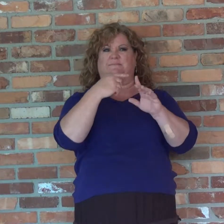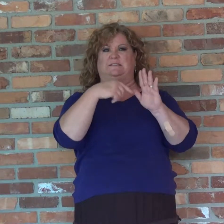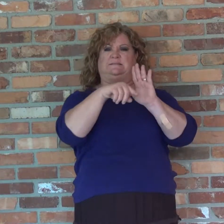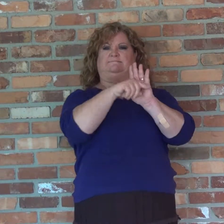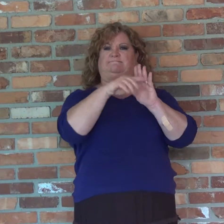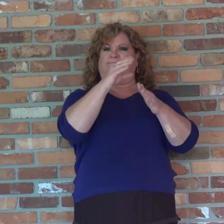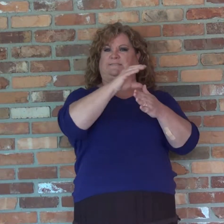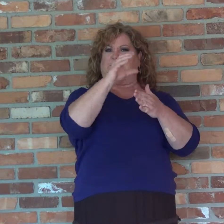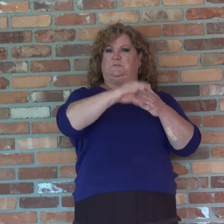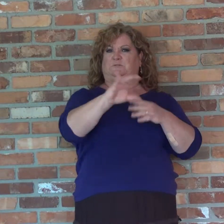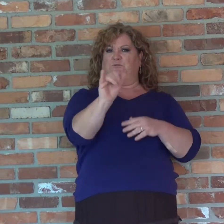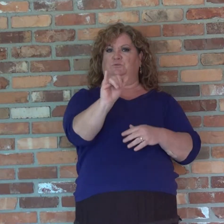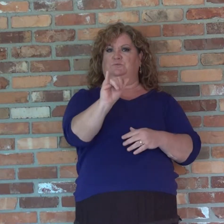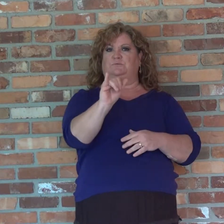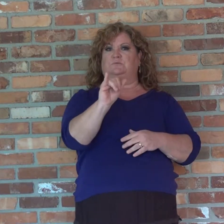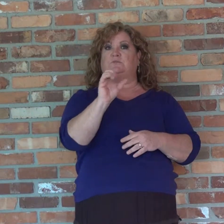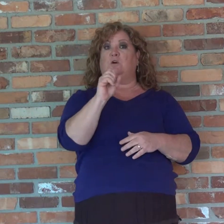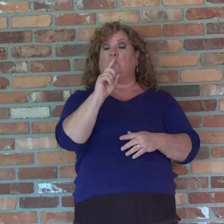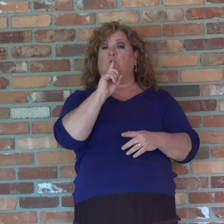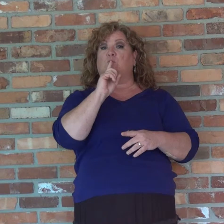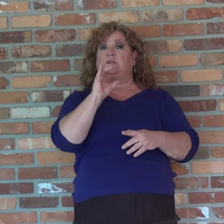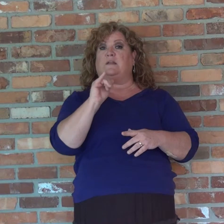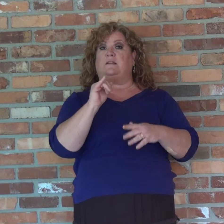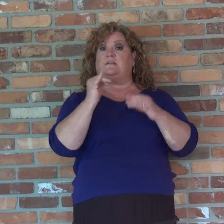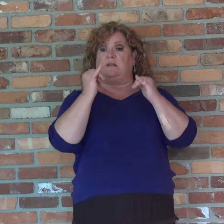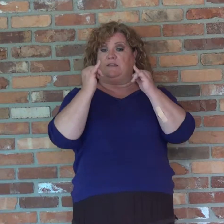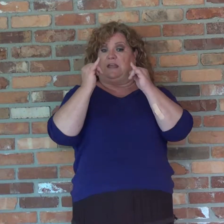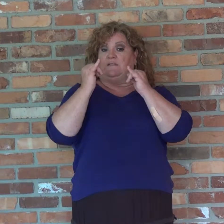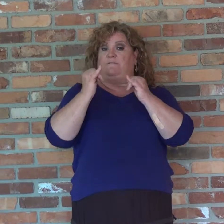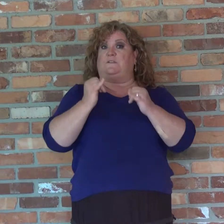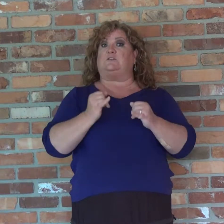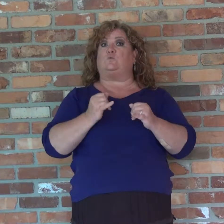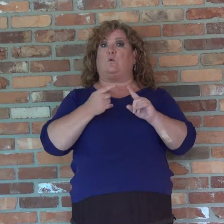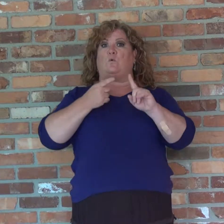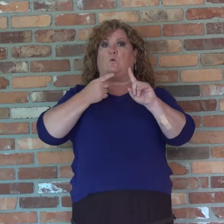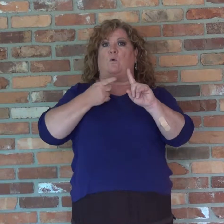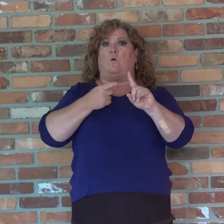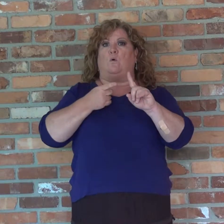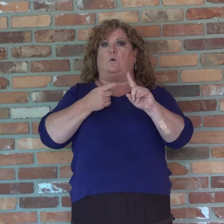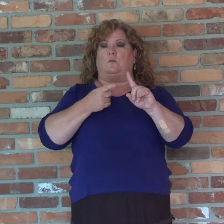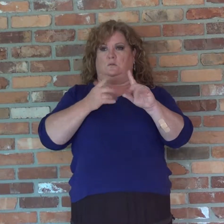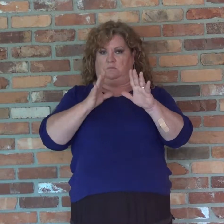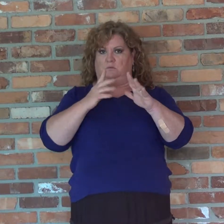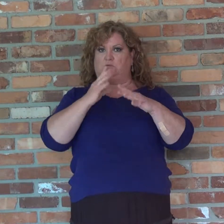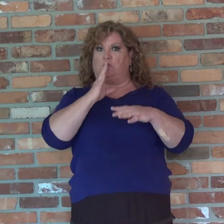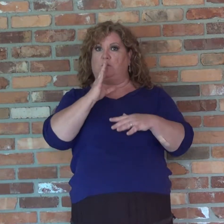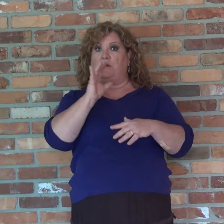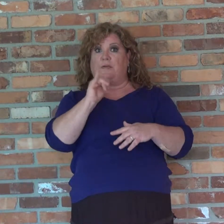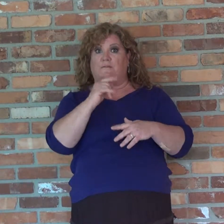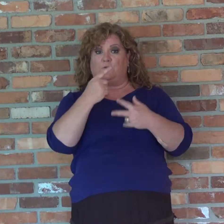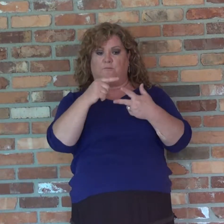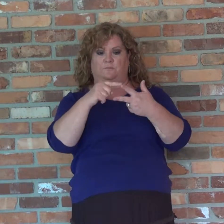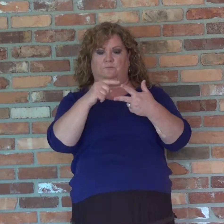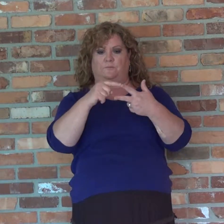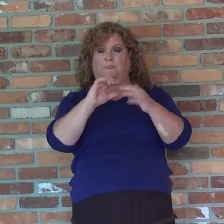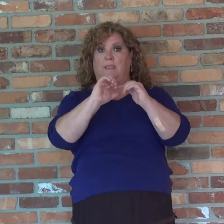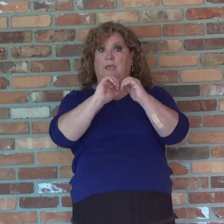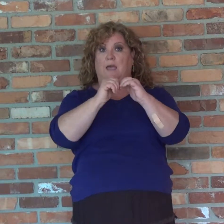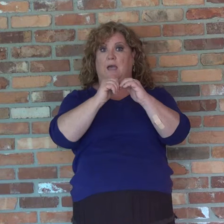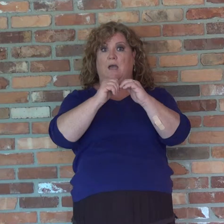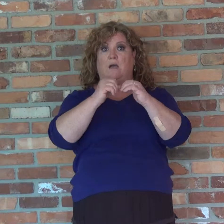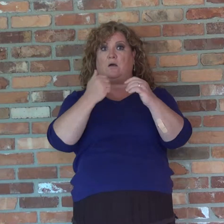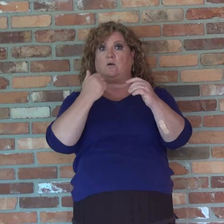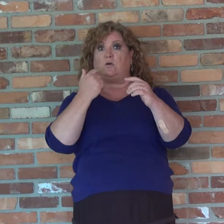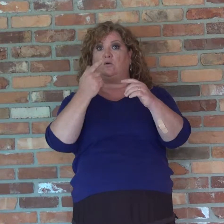There's also an individual goal structure, by the way, when it comes to learning. That is, it doesn't sort of matter